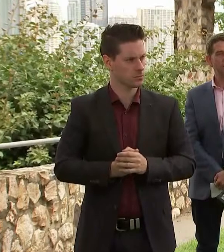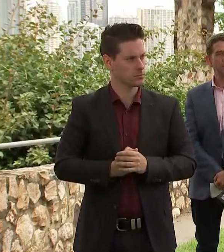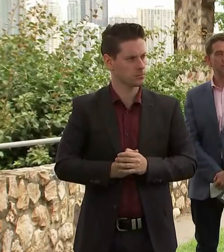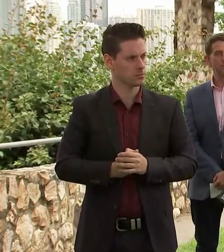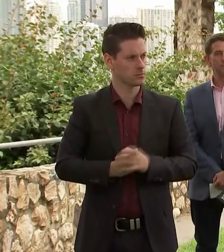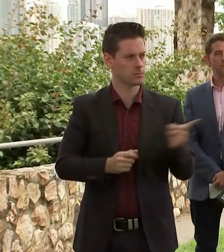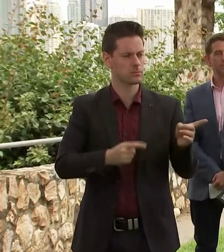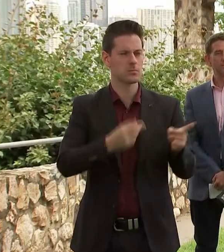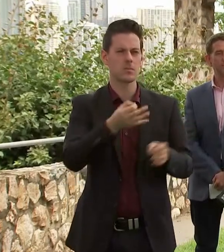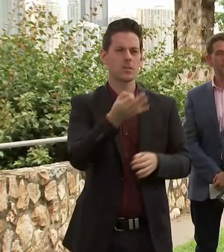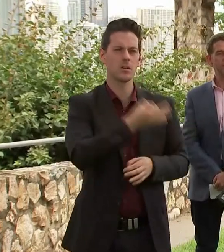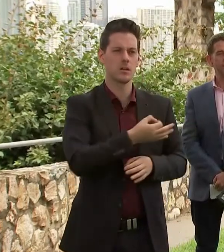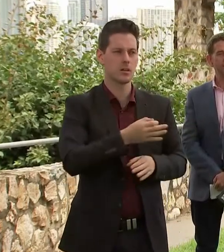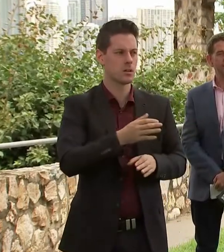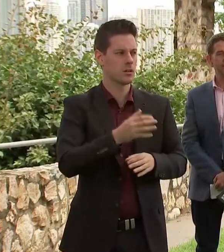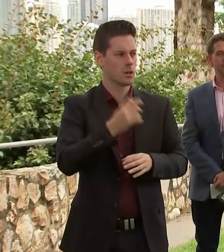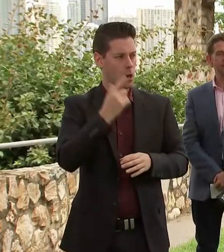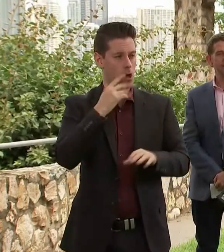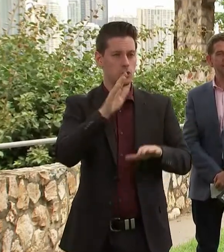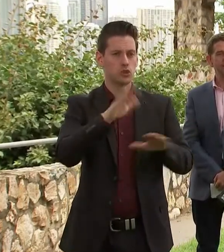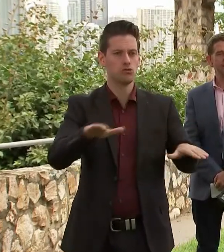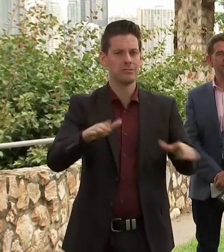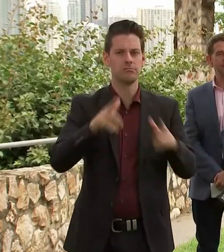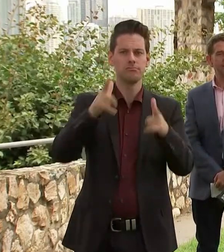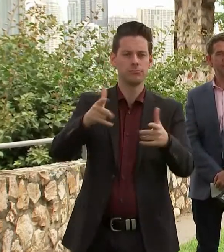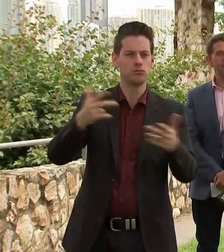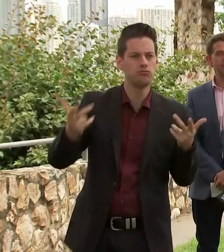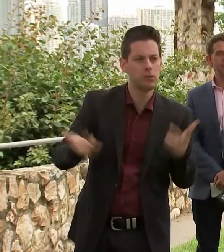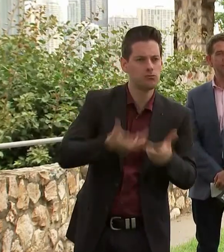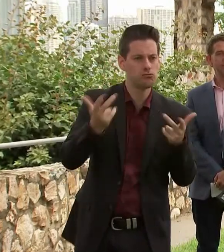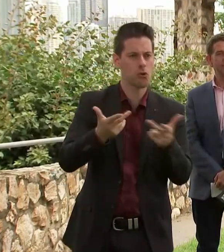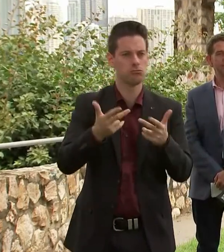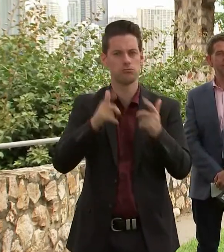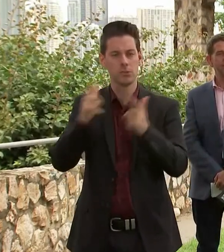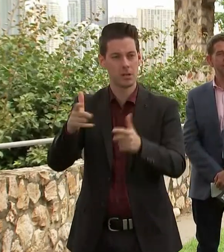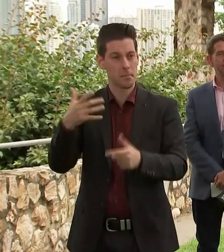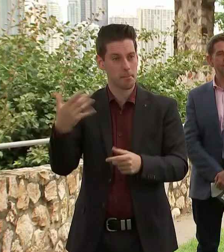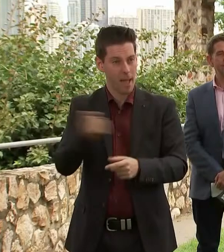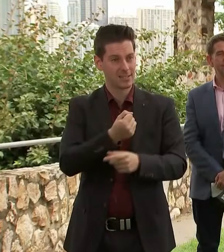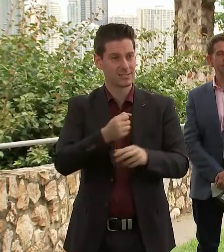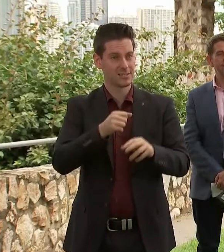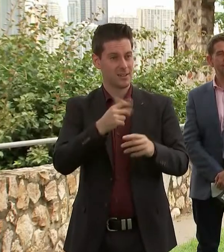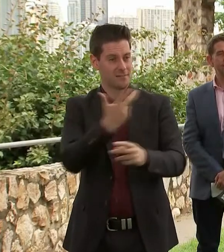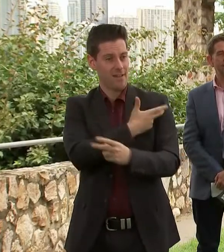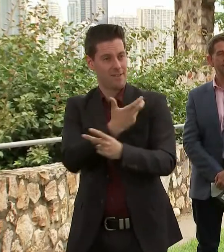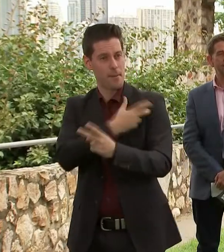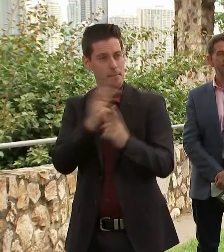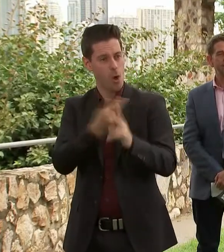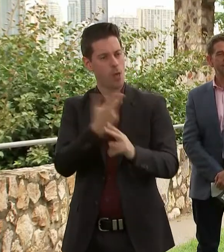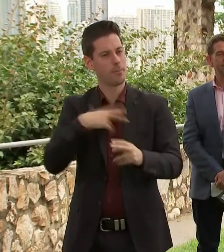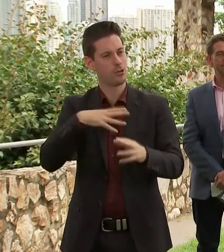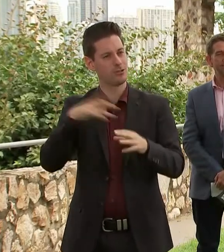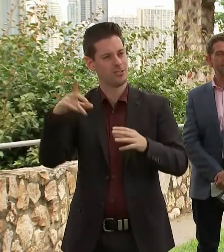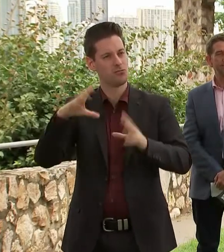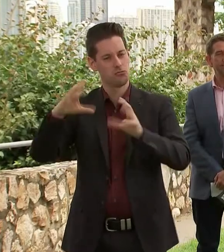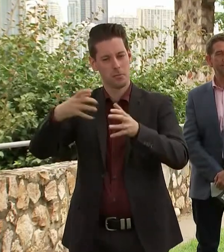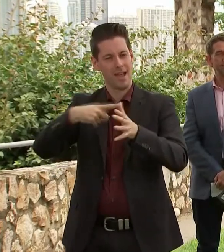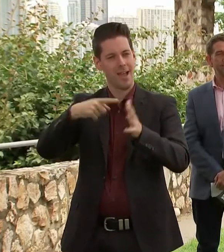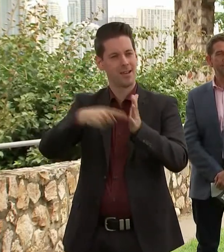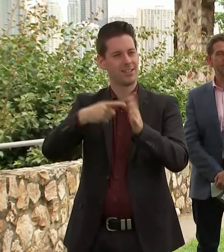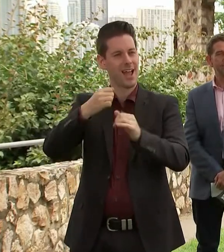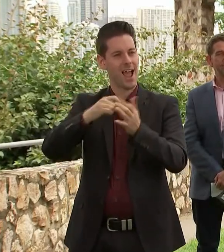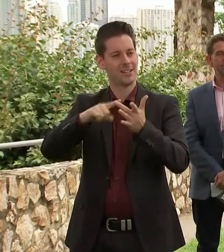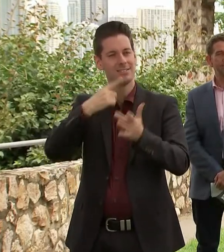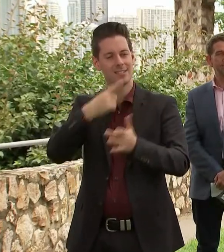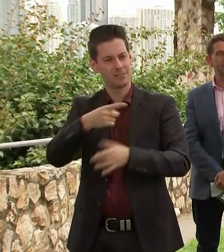Children going to venues and whatnot now, will they need to be double vaccinated given that they can get their